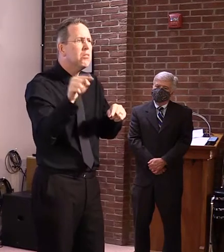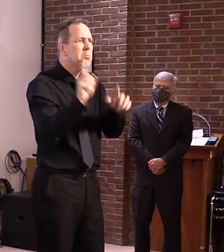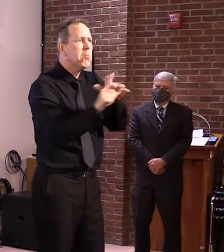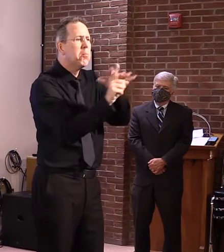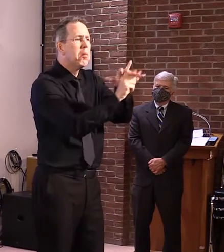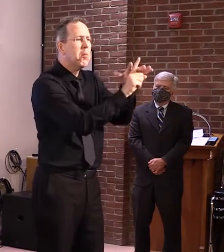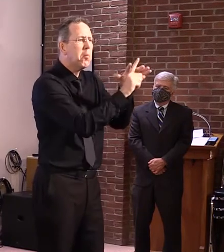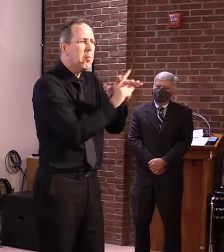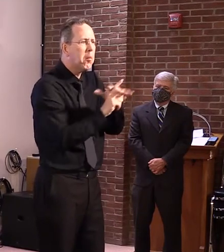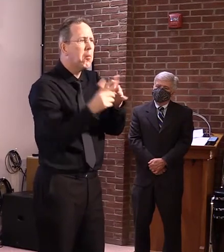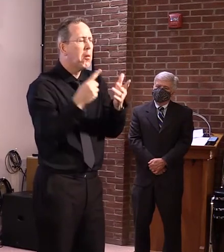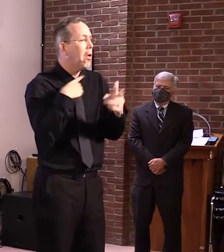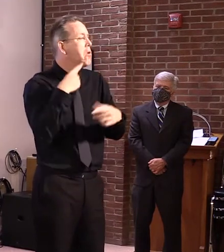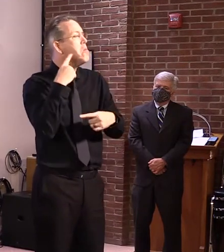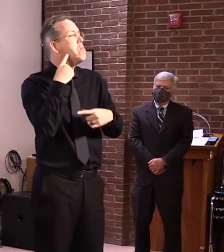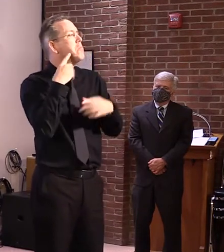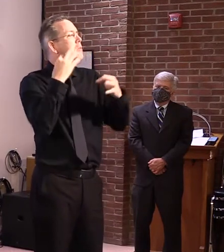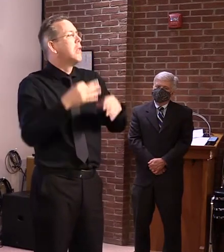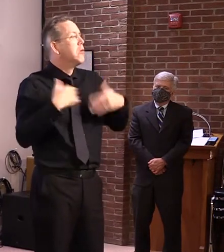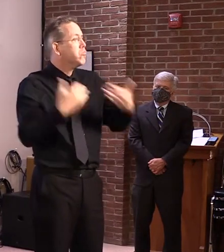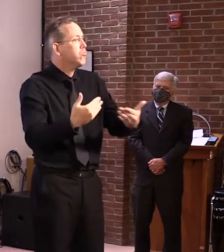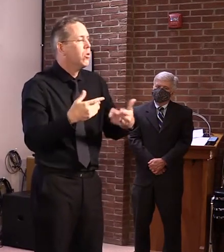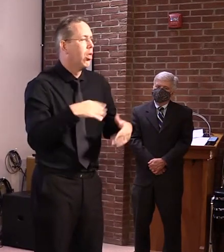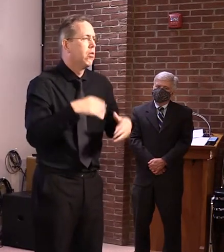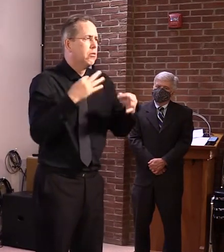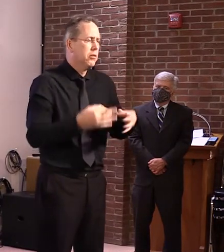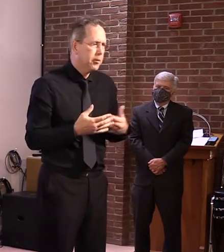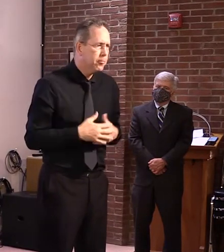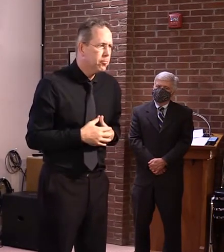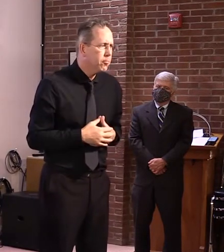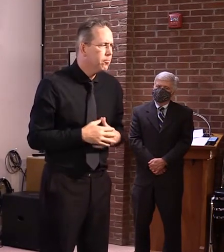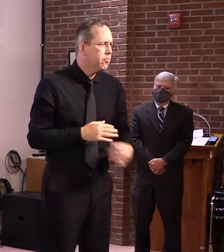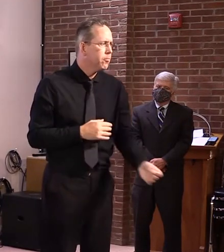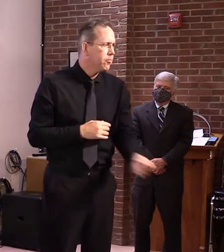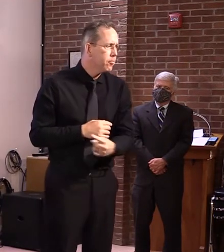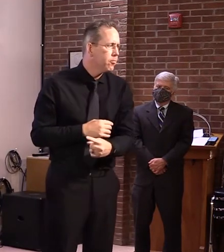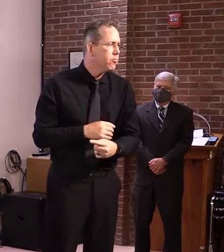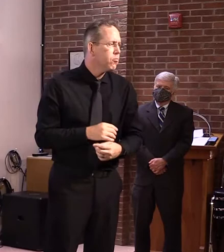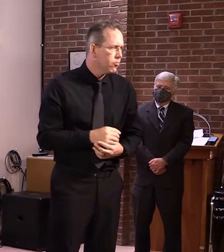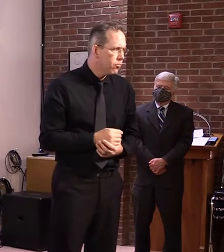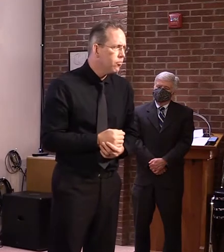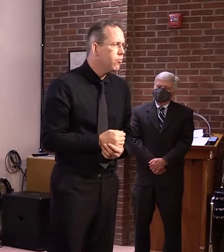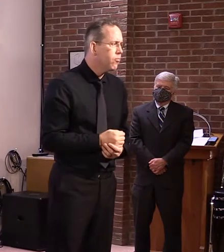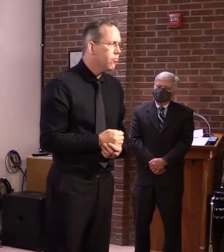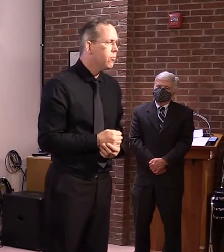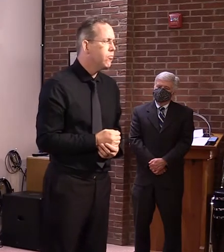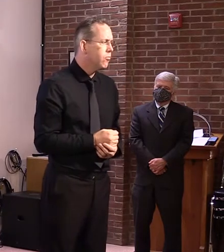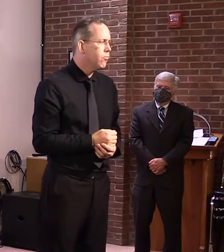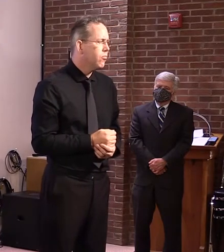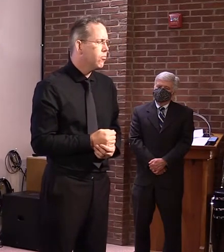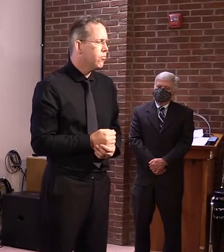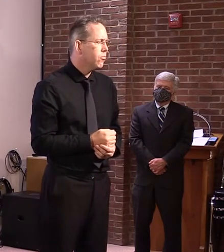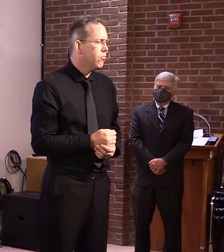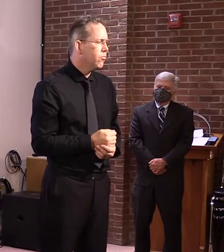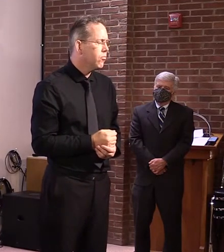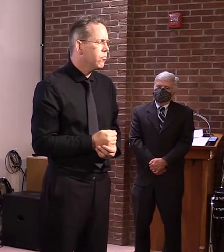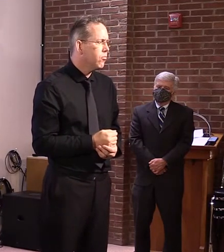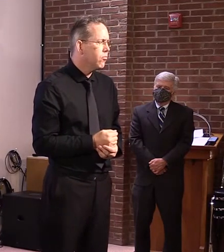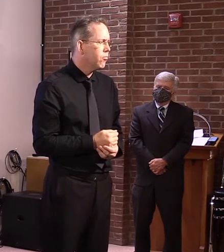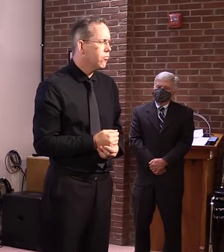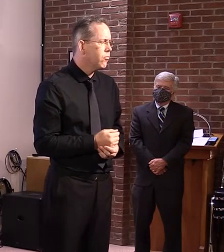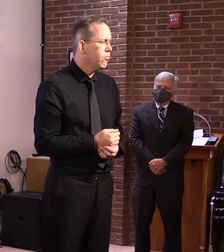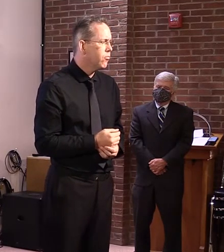I know, and right out my front window, I can see a memorial to all the people in this area who